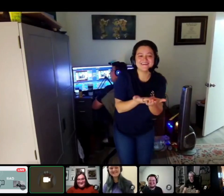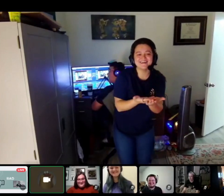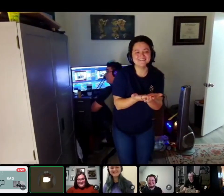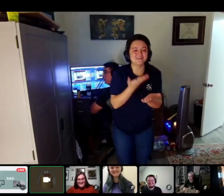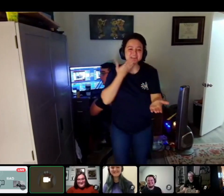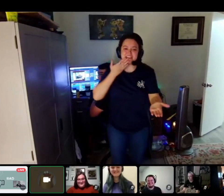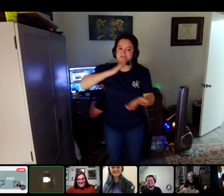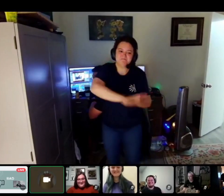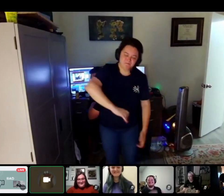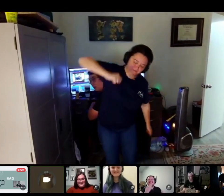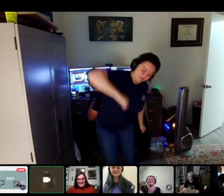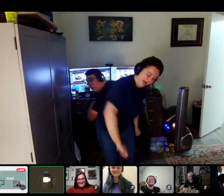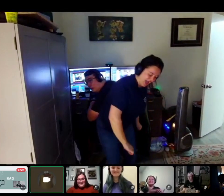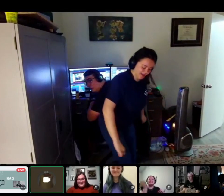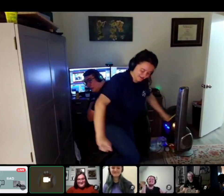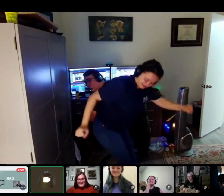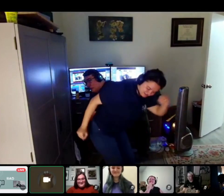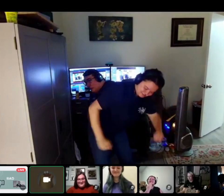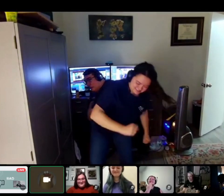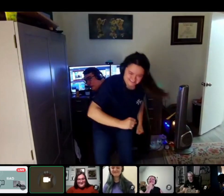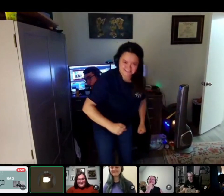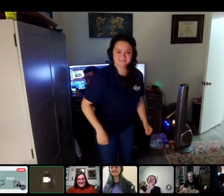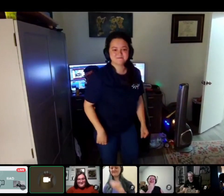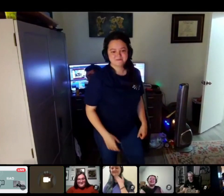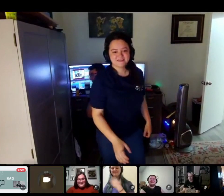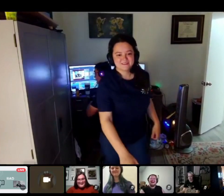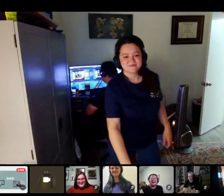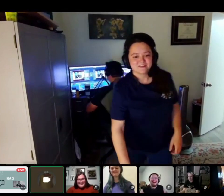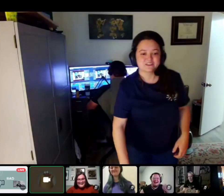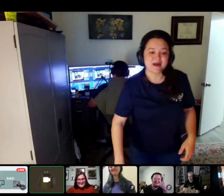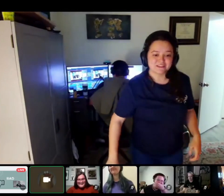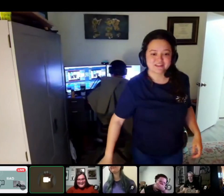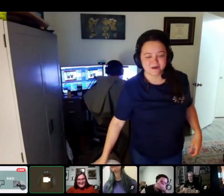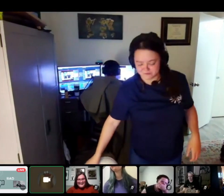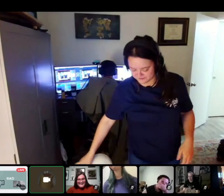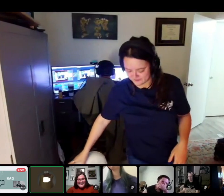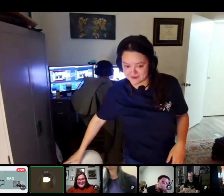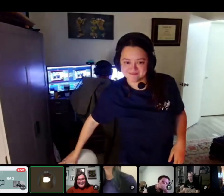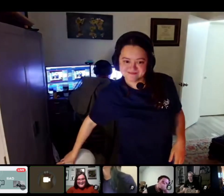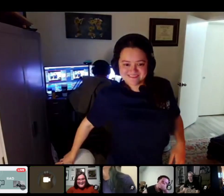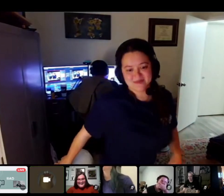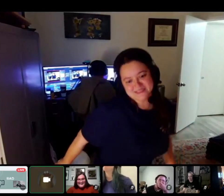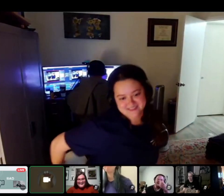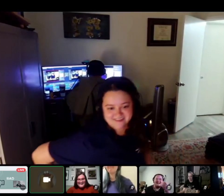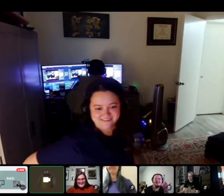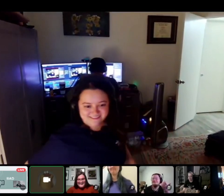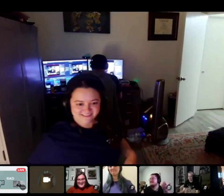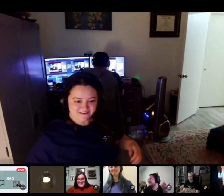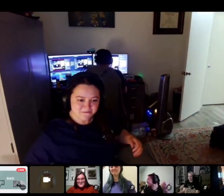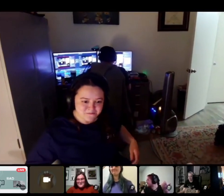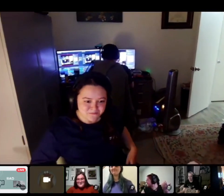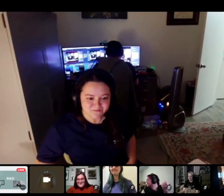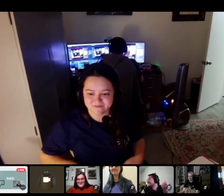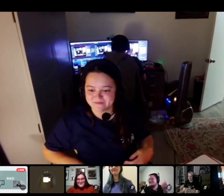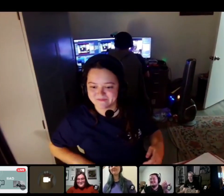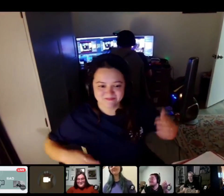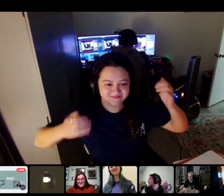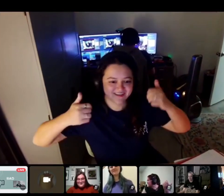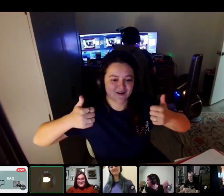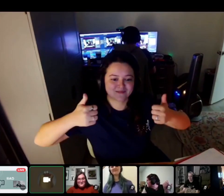good versus bad, like you're smashing it up if it's bad, basically. Hope that